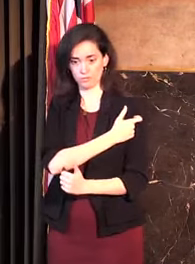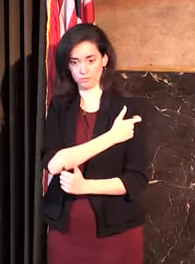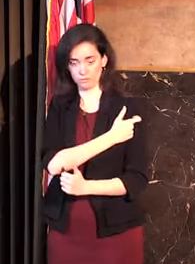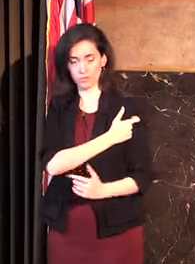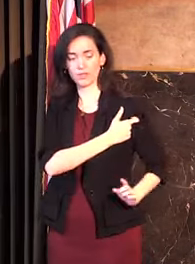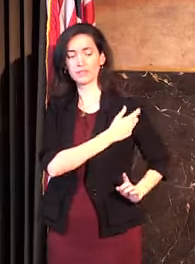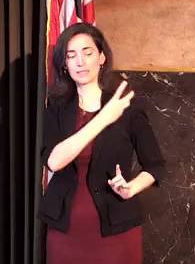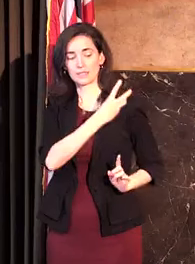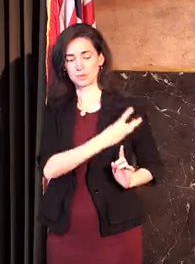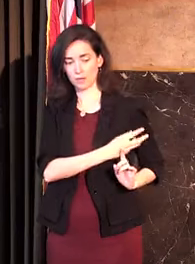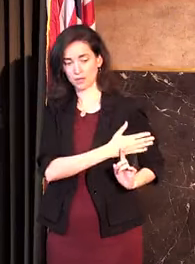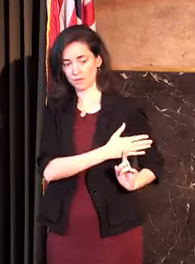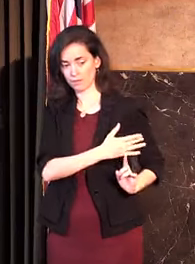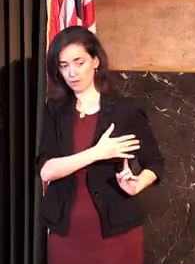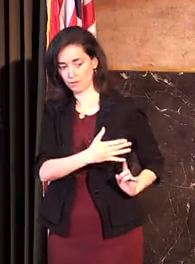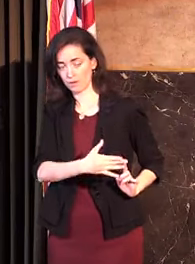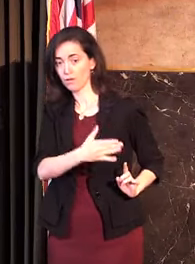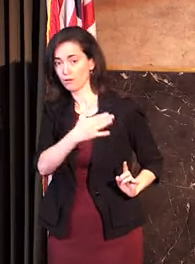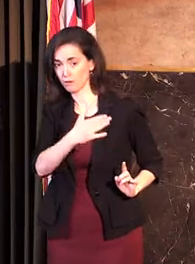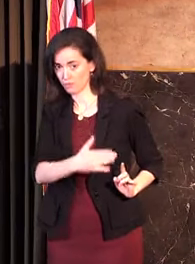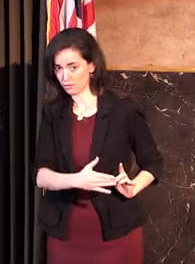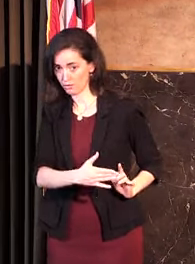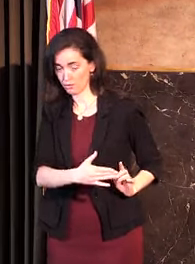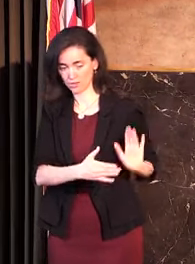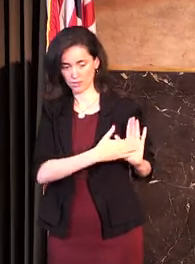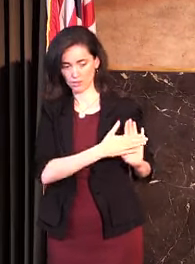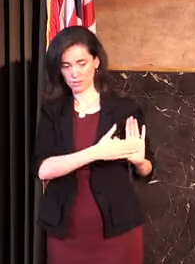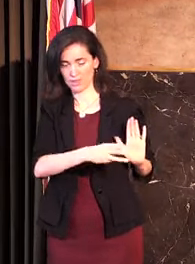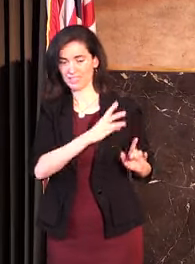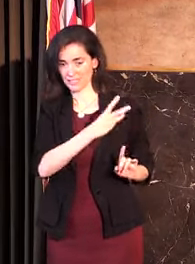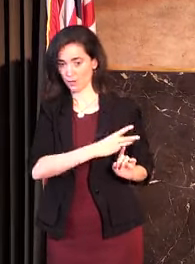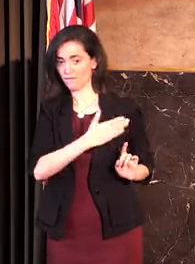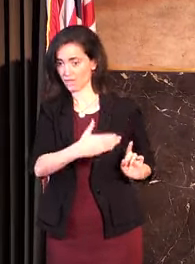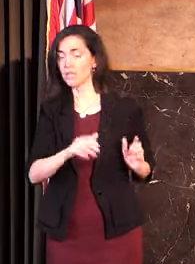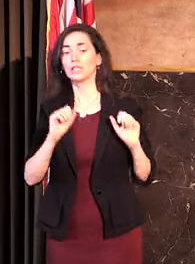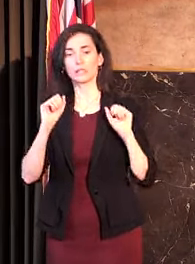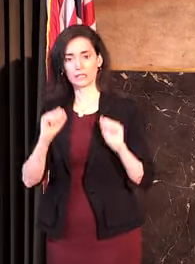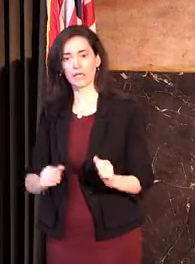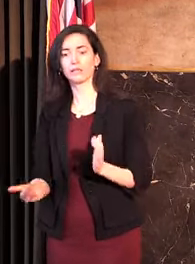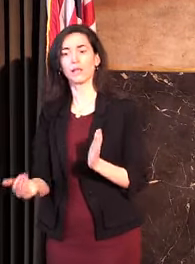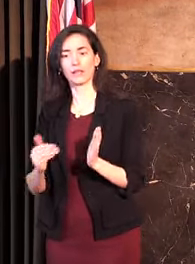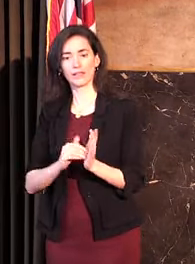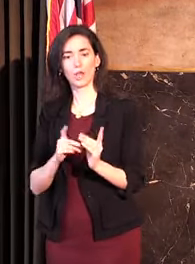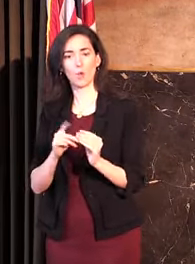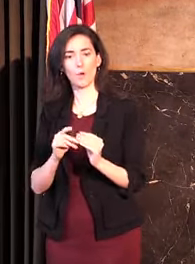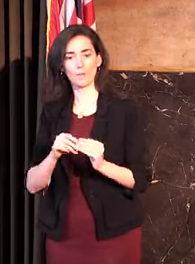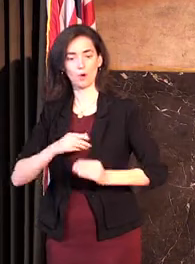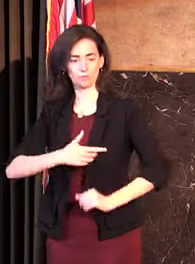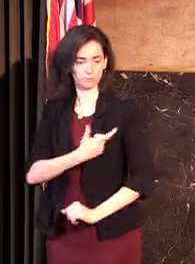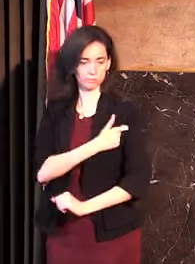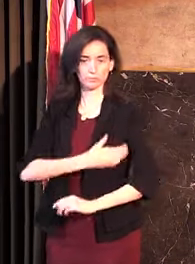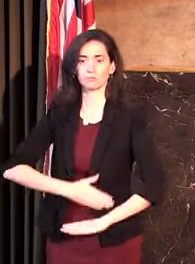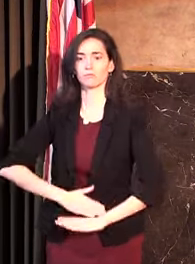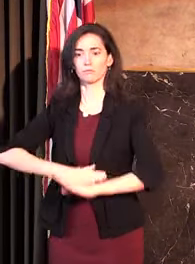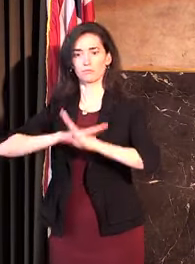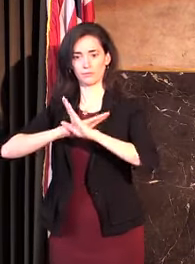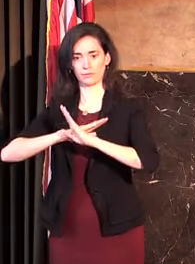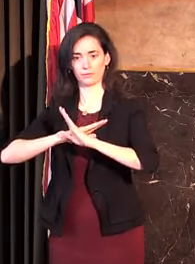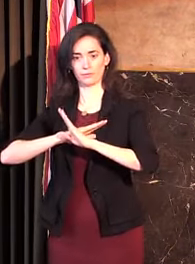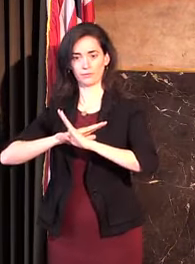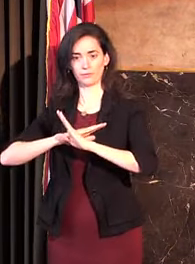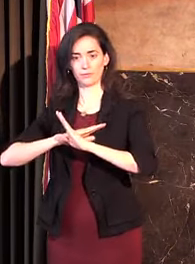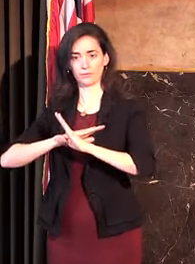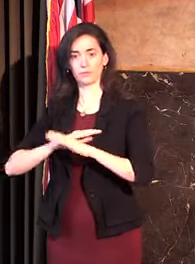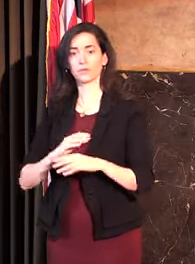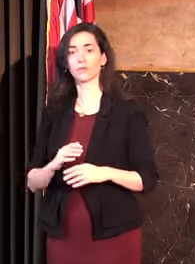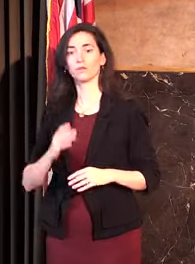dose of Pfizer or Moderna vaccines, you're eligible for a booster, and it's 2 months after